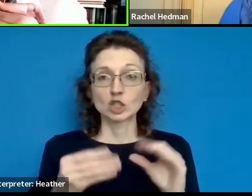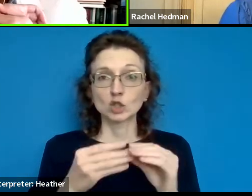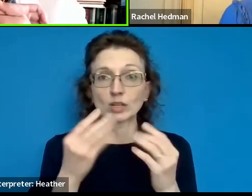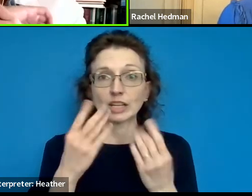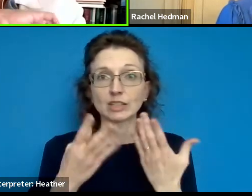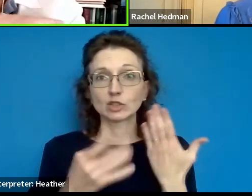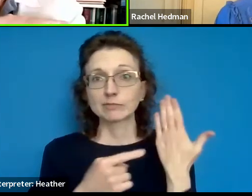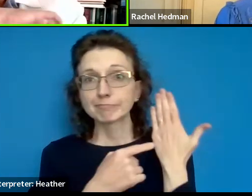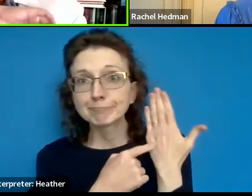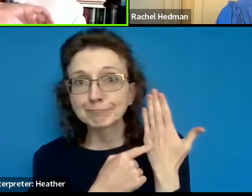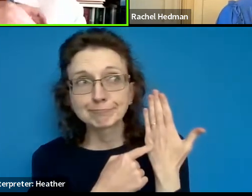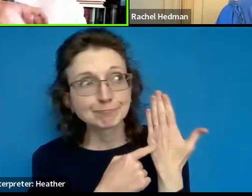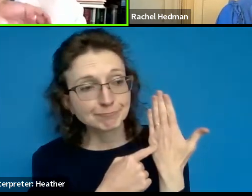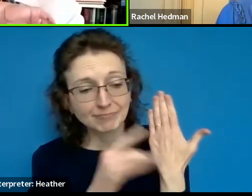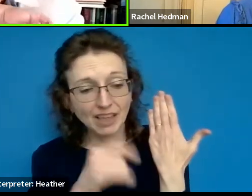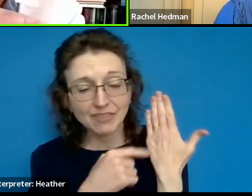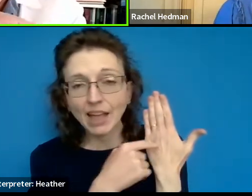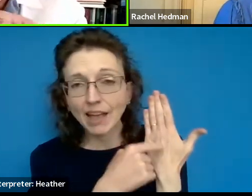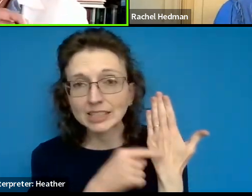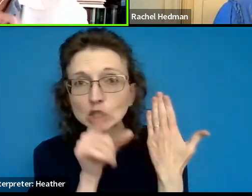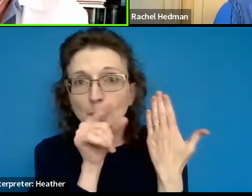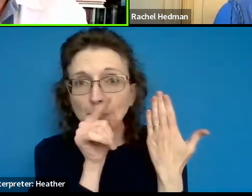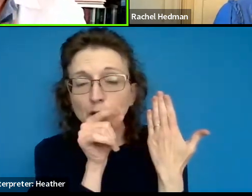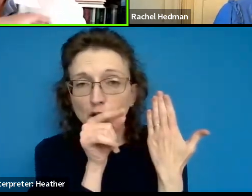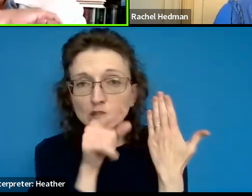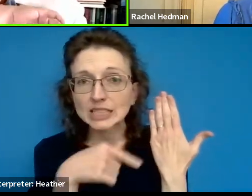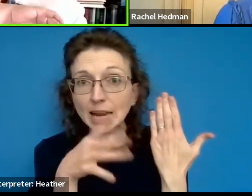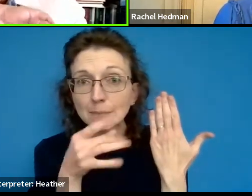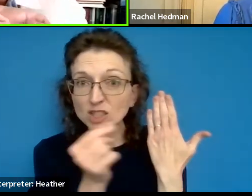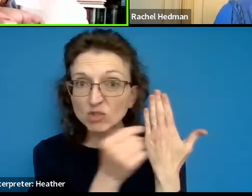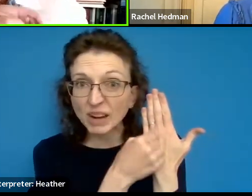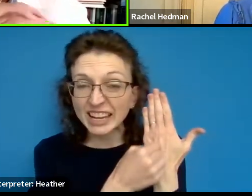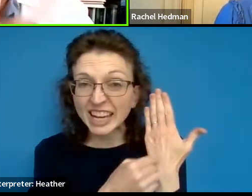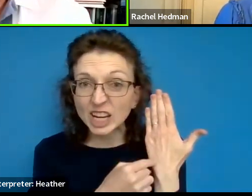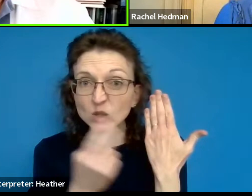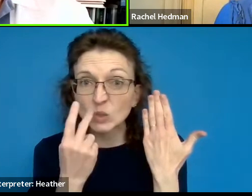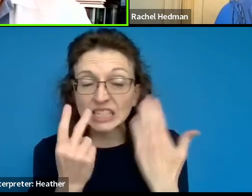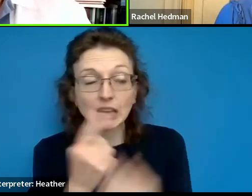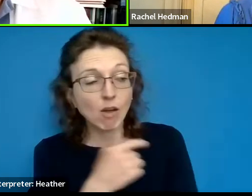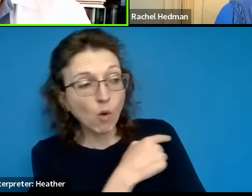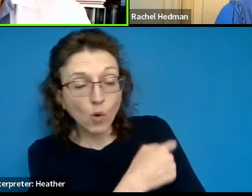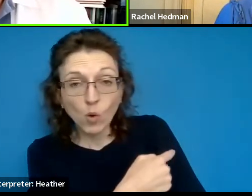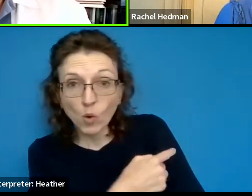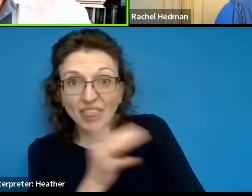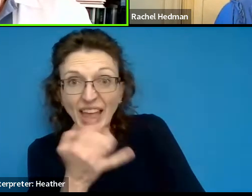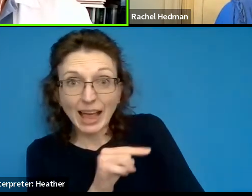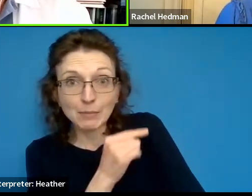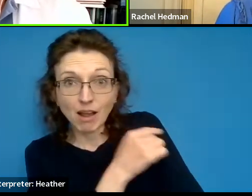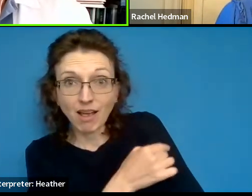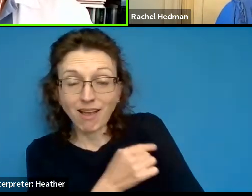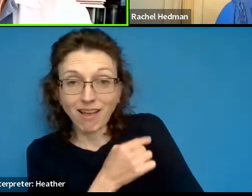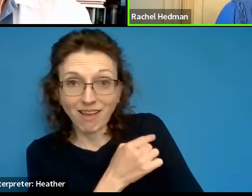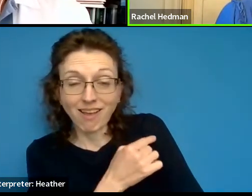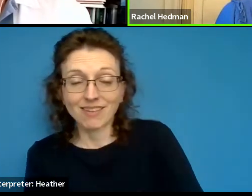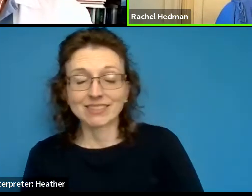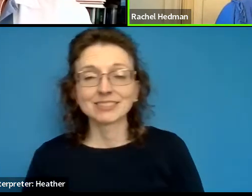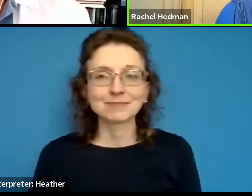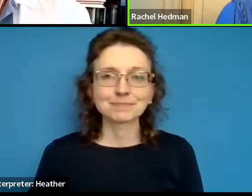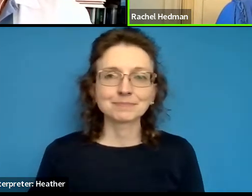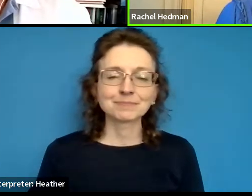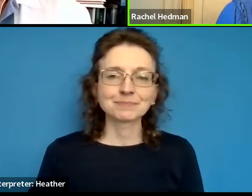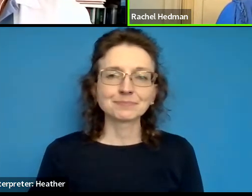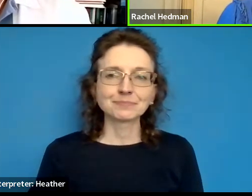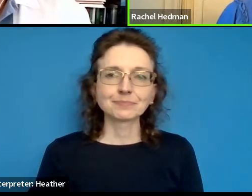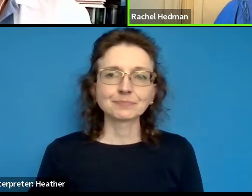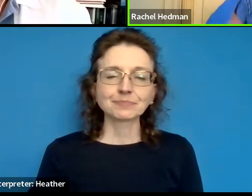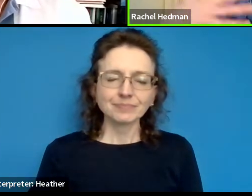tattoo that you have and say, these are the birds that I was talking about, and you can see it on my tattoo here. Yeah. I love that